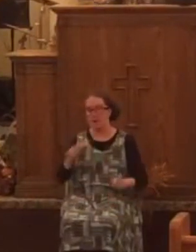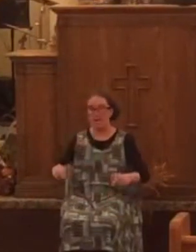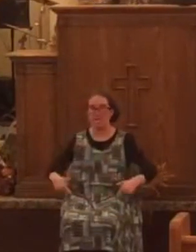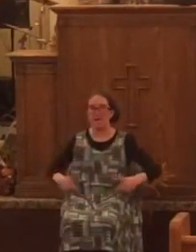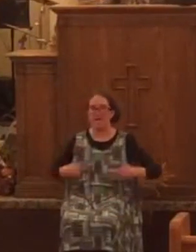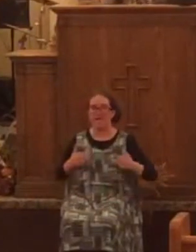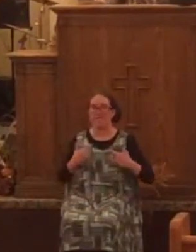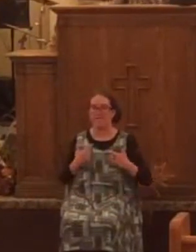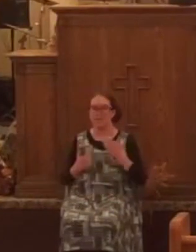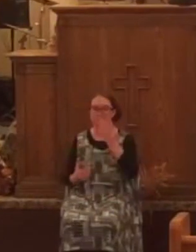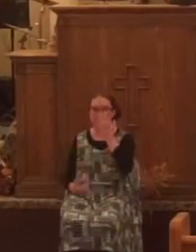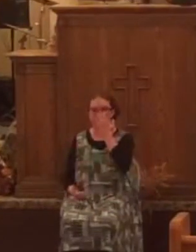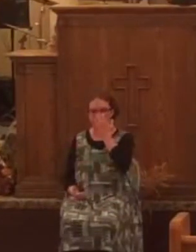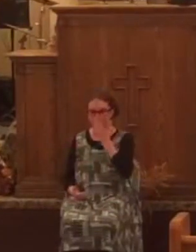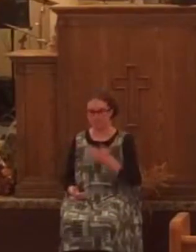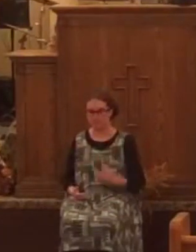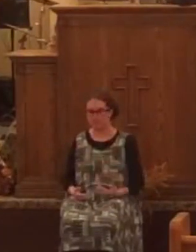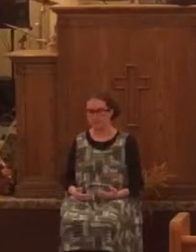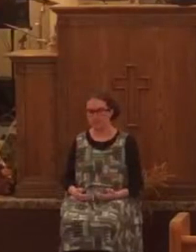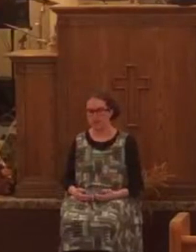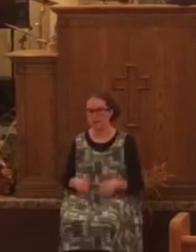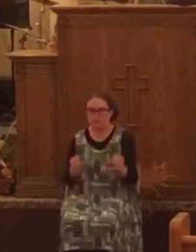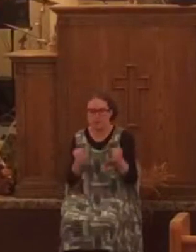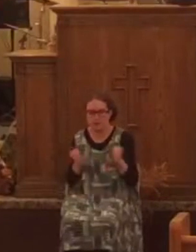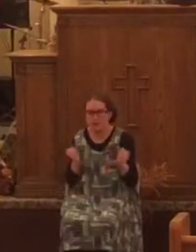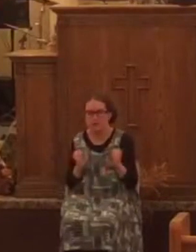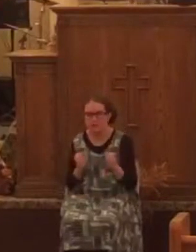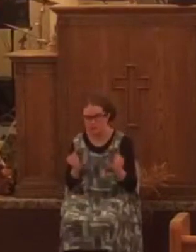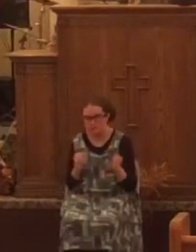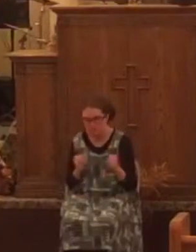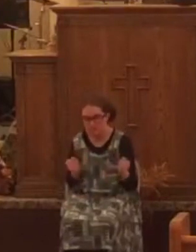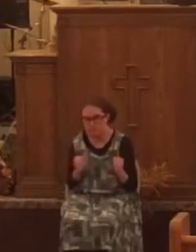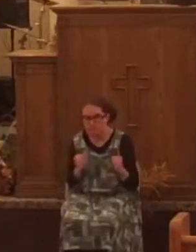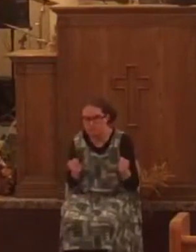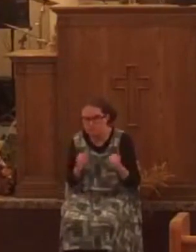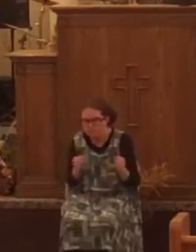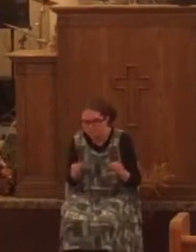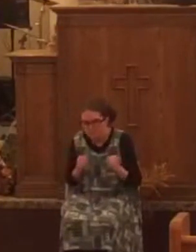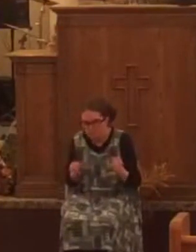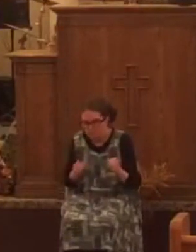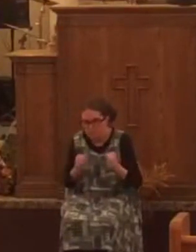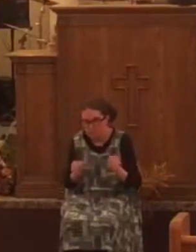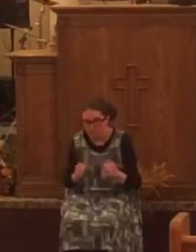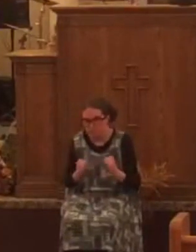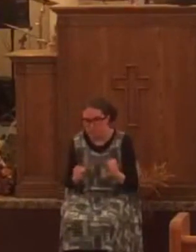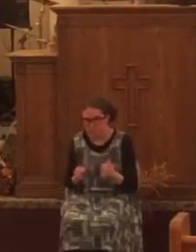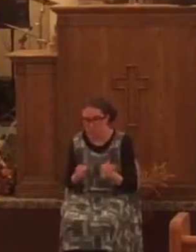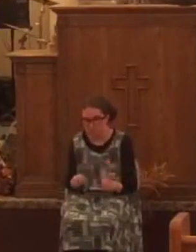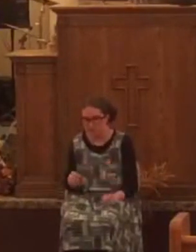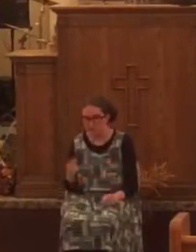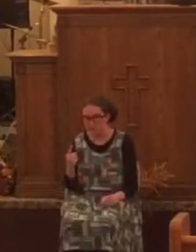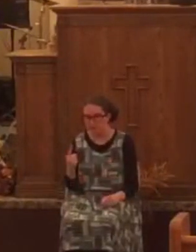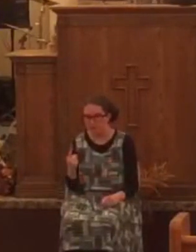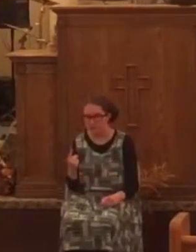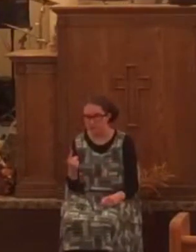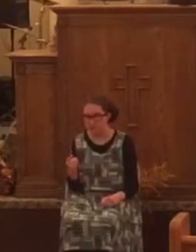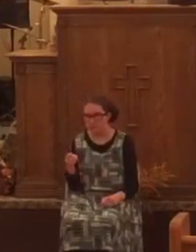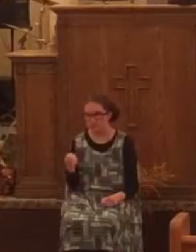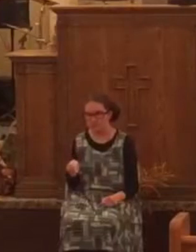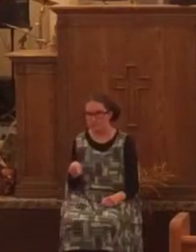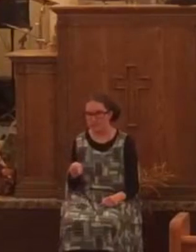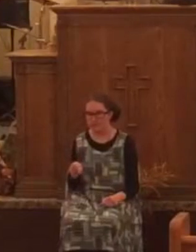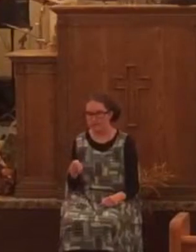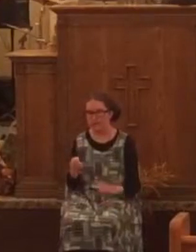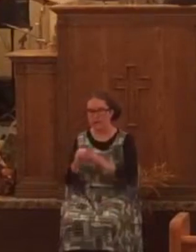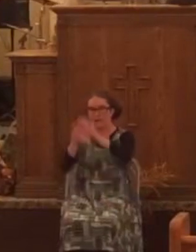life. And I mean, I'm just shaking. I don't know what to do with this. Like sticking my fingers in a